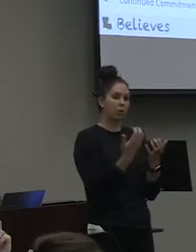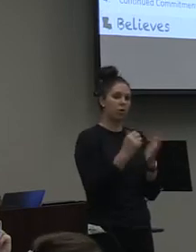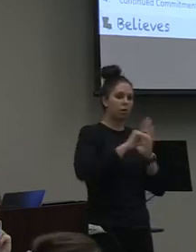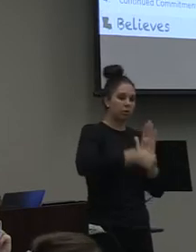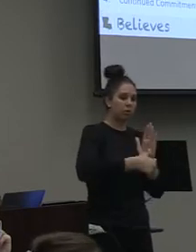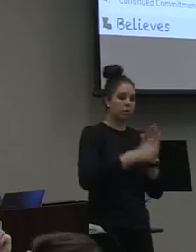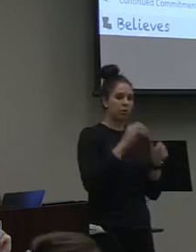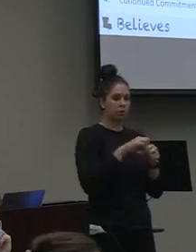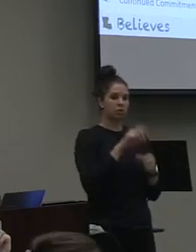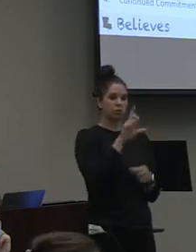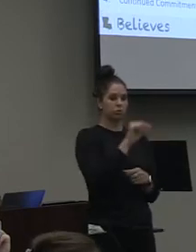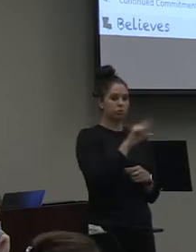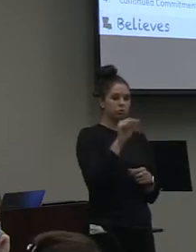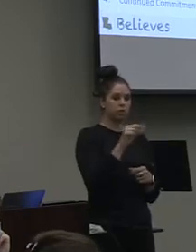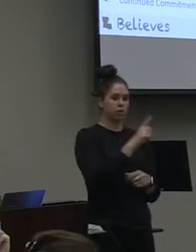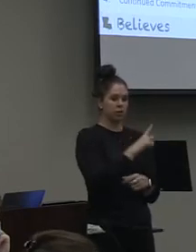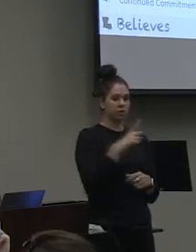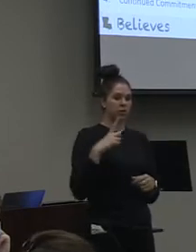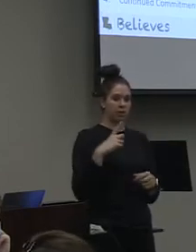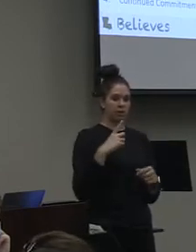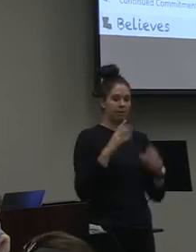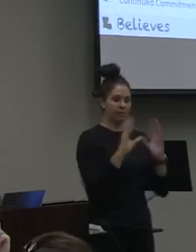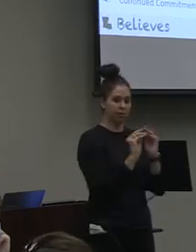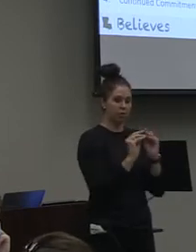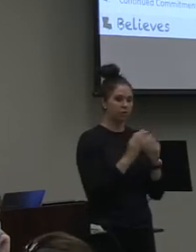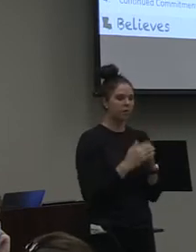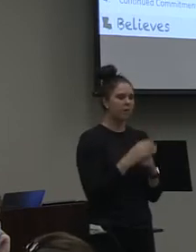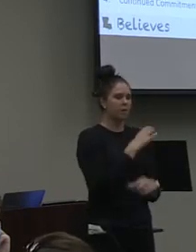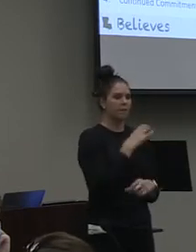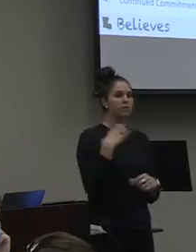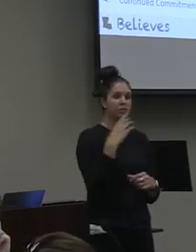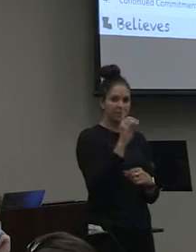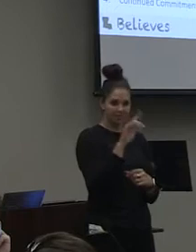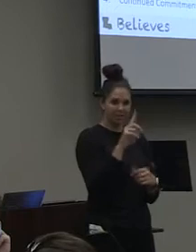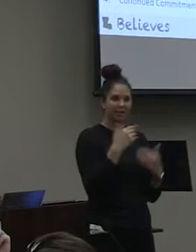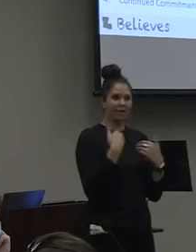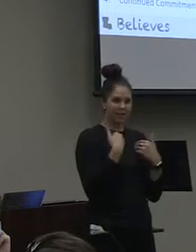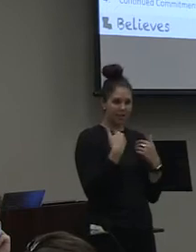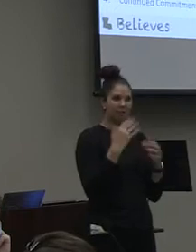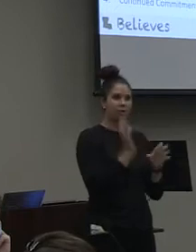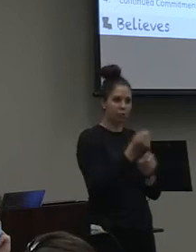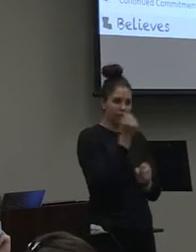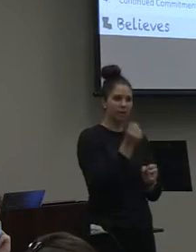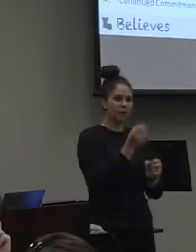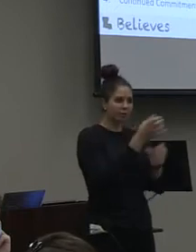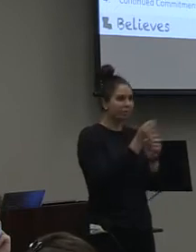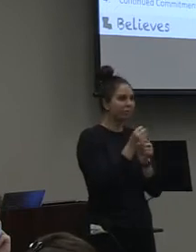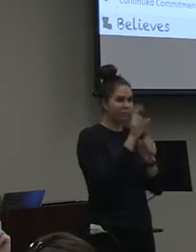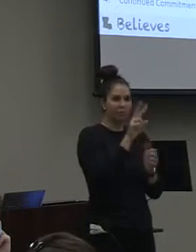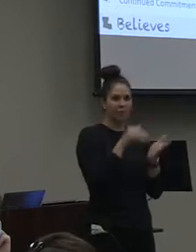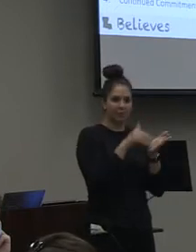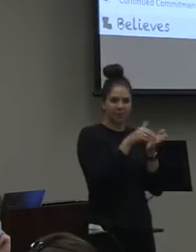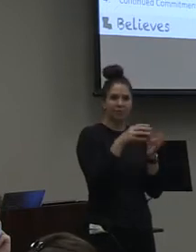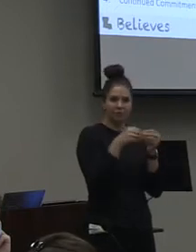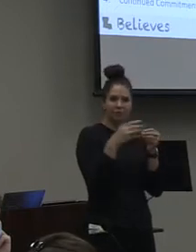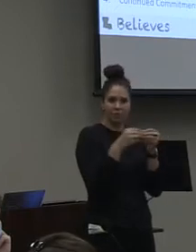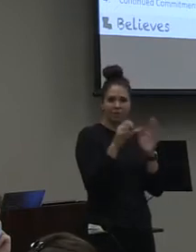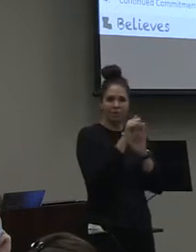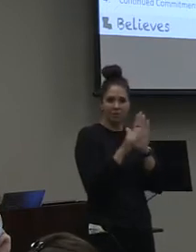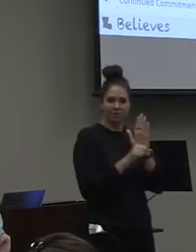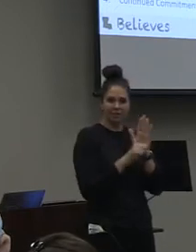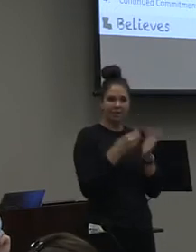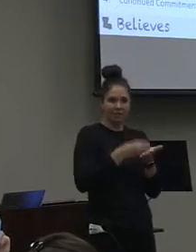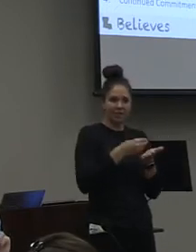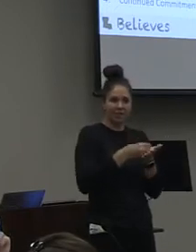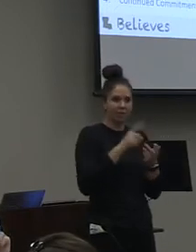that in the 2020 legislative session, the commission did have a win of securing $2 million of state funding